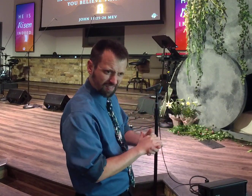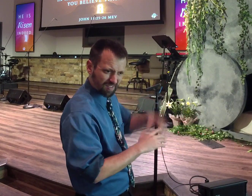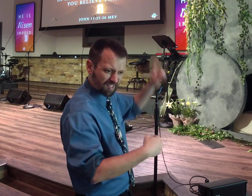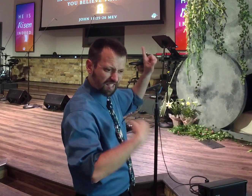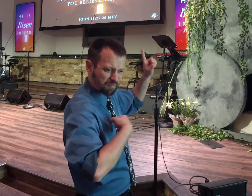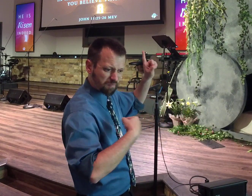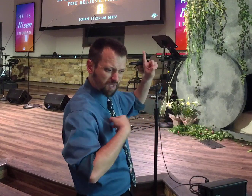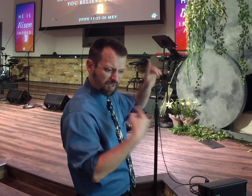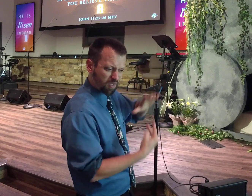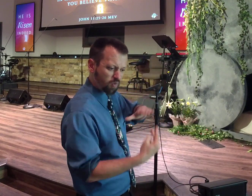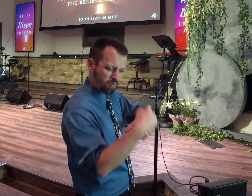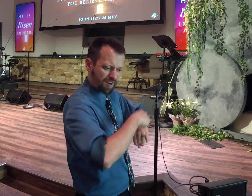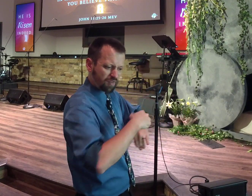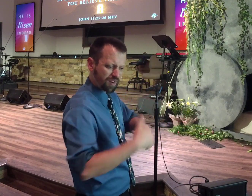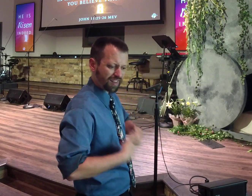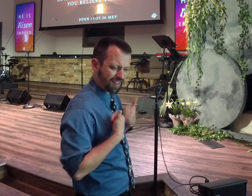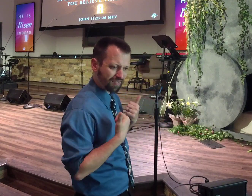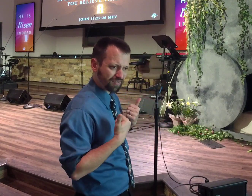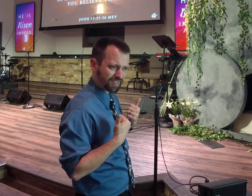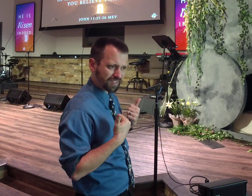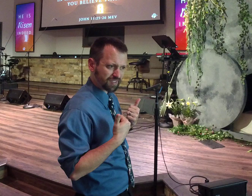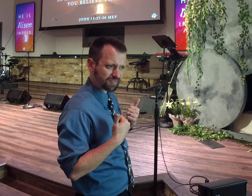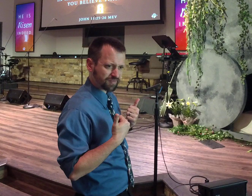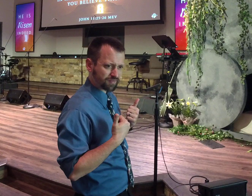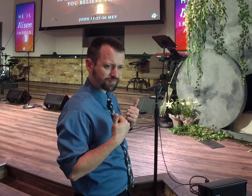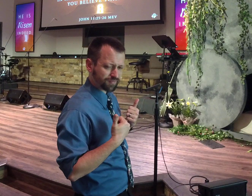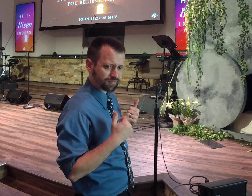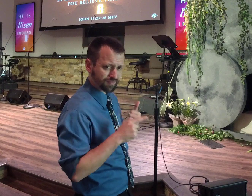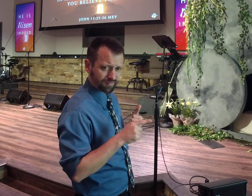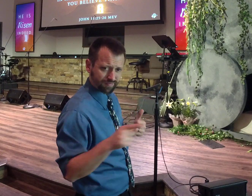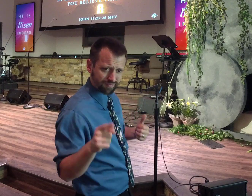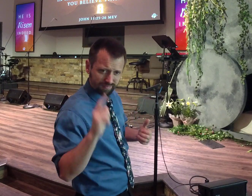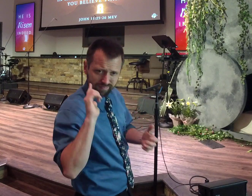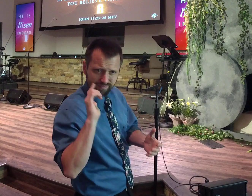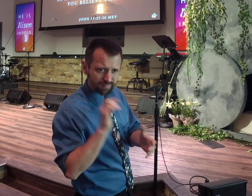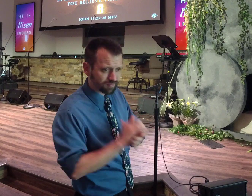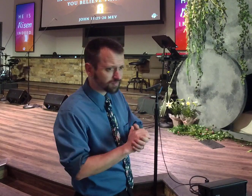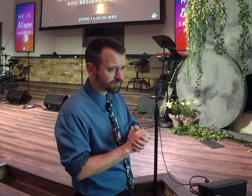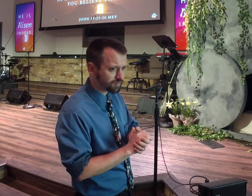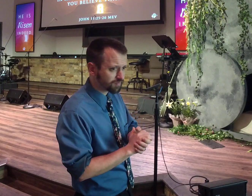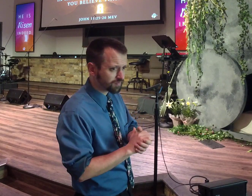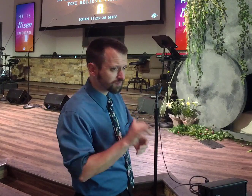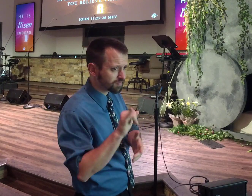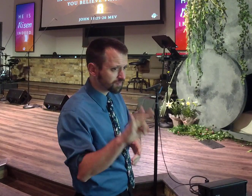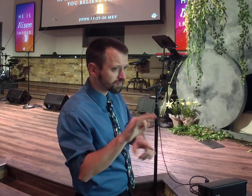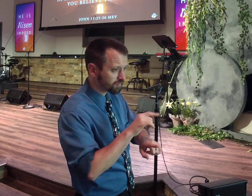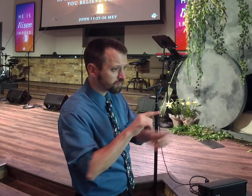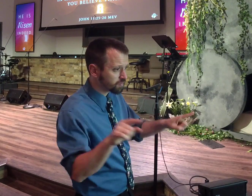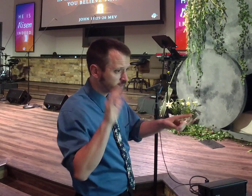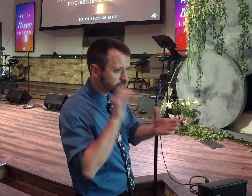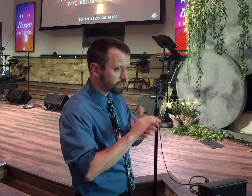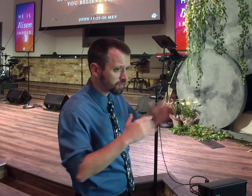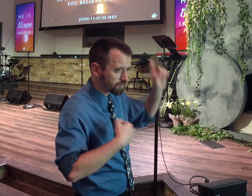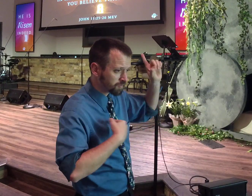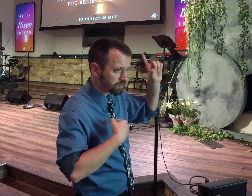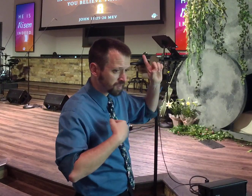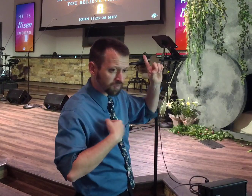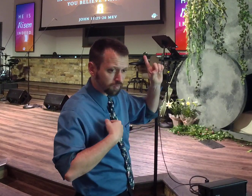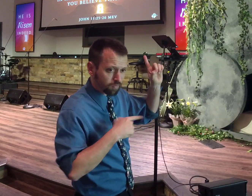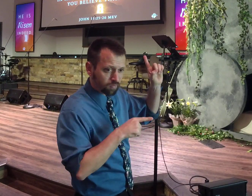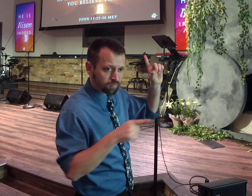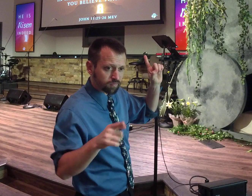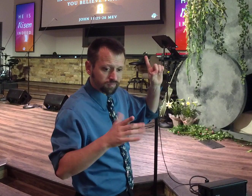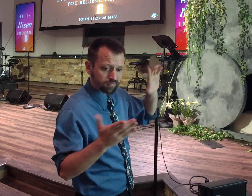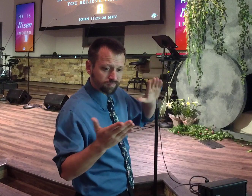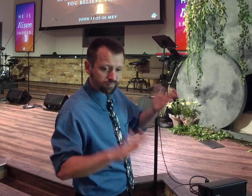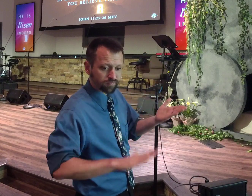the resurrection and the life? Yes. And you believe that if you believe in me, you will